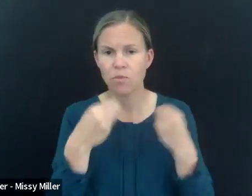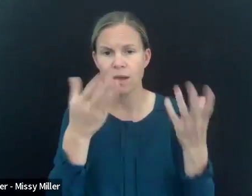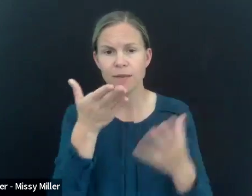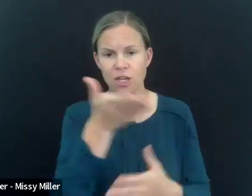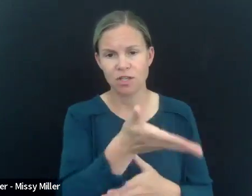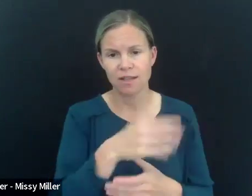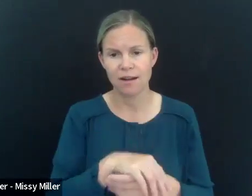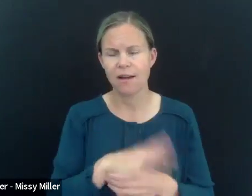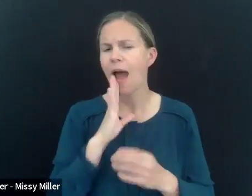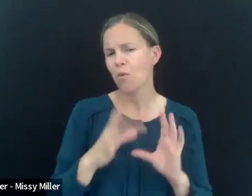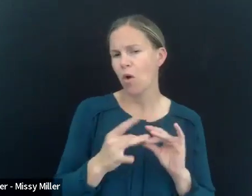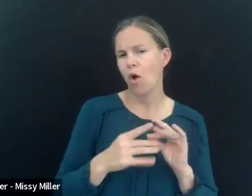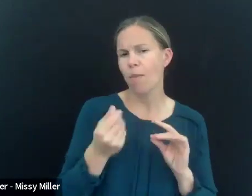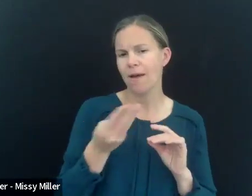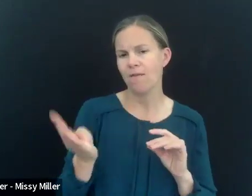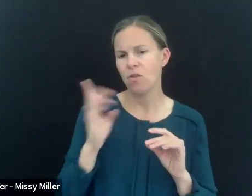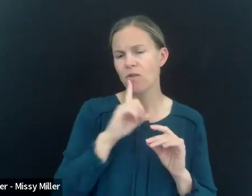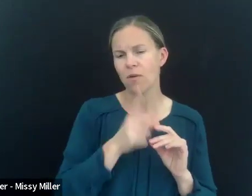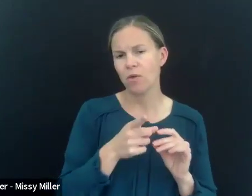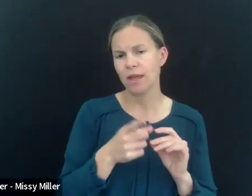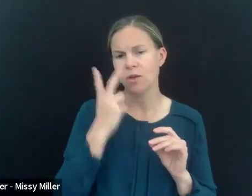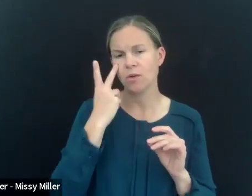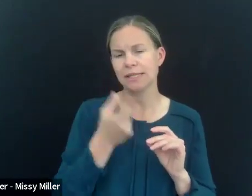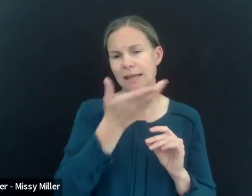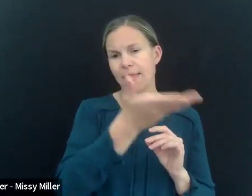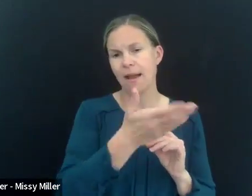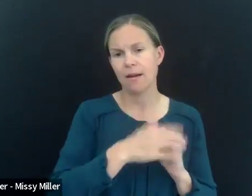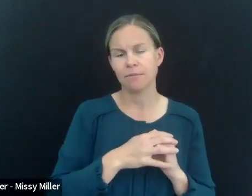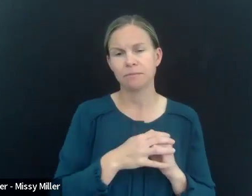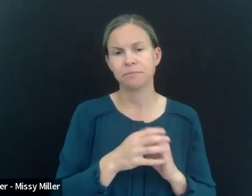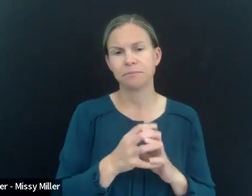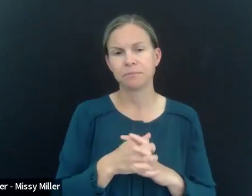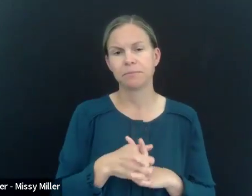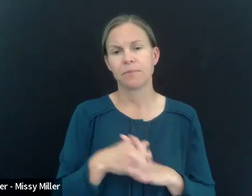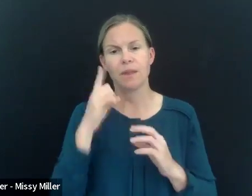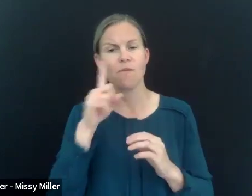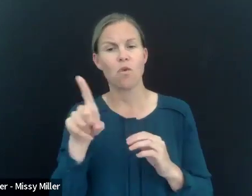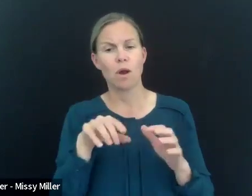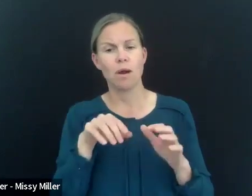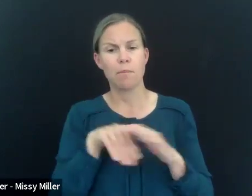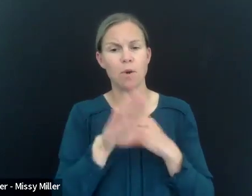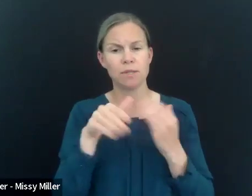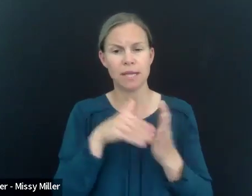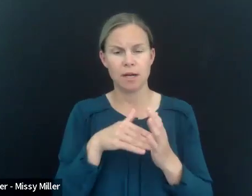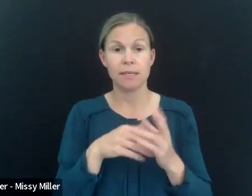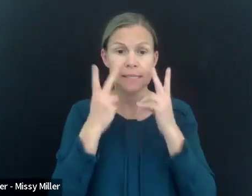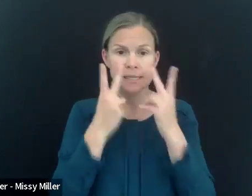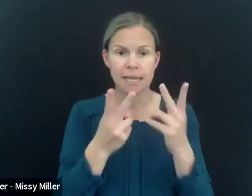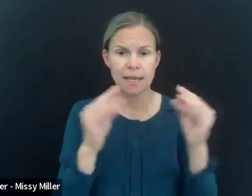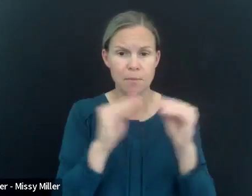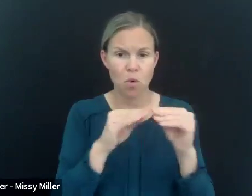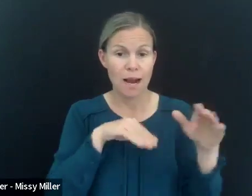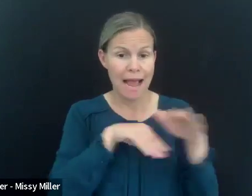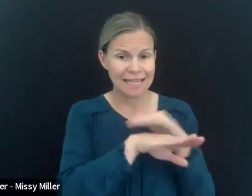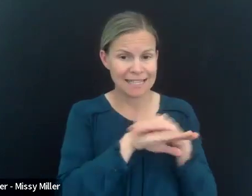a few that we have highlighted that we want to see happen for birth centers. Of course, we want to see more access,